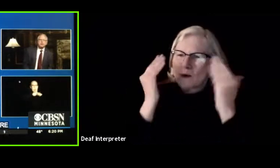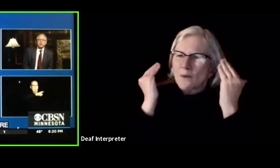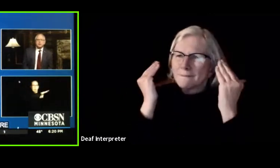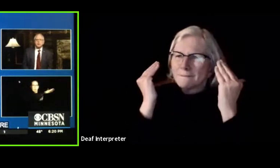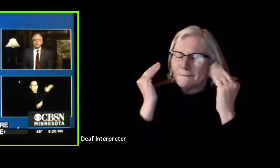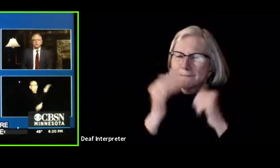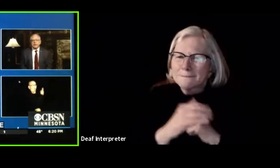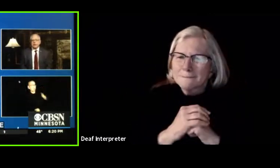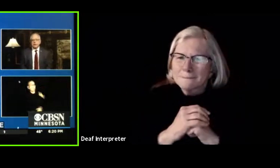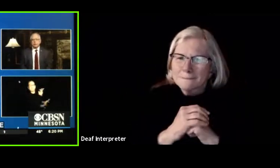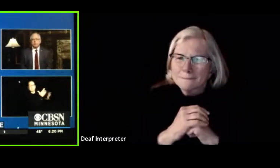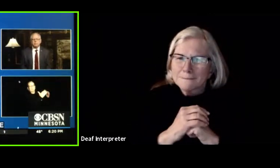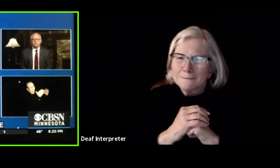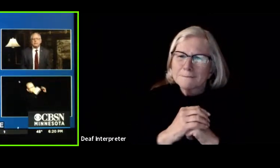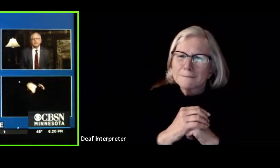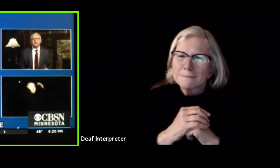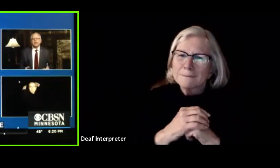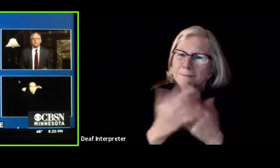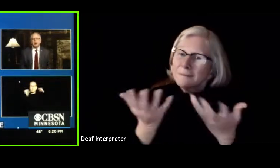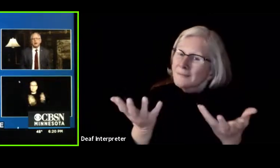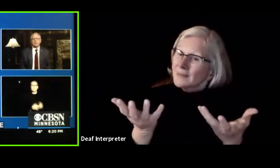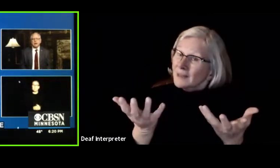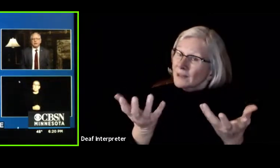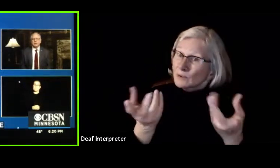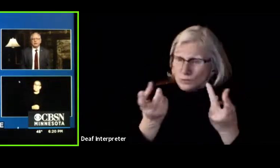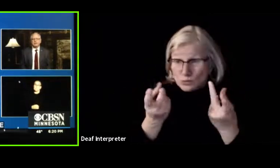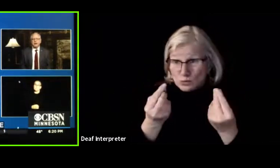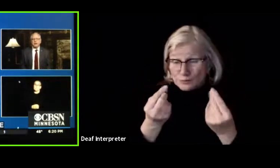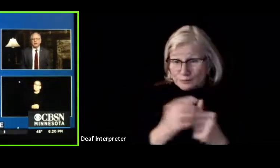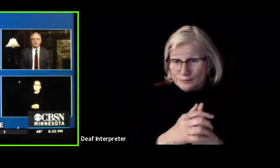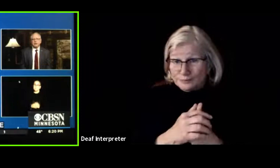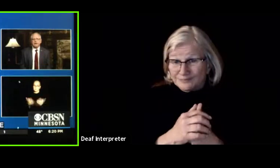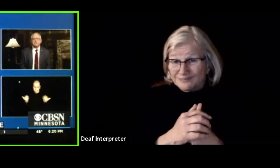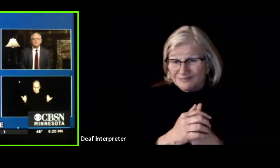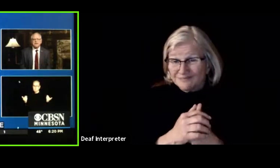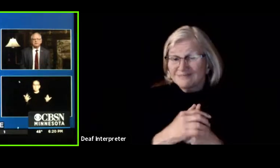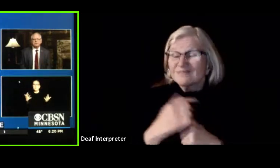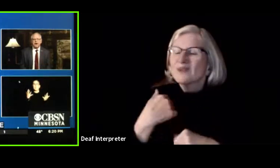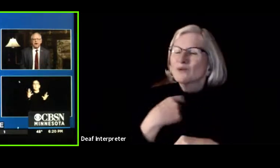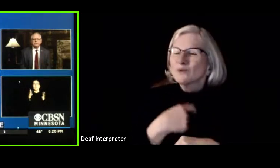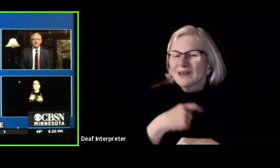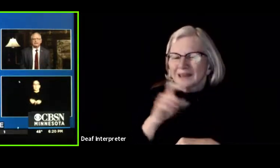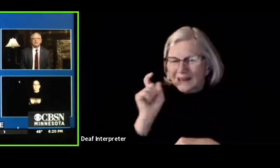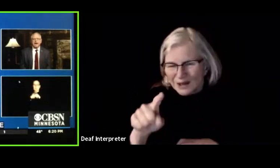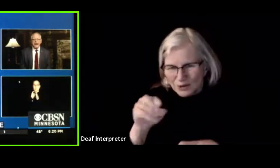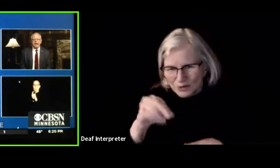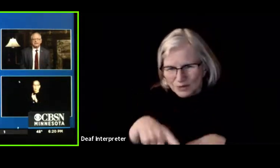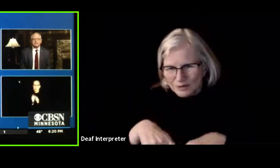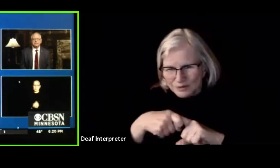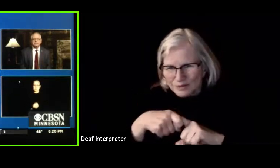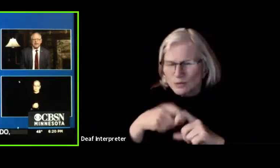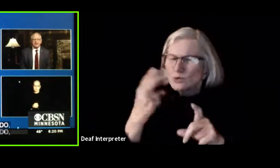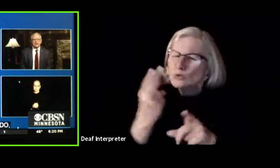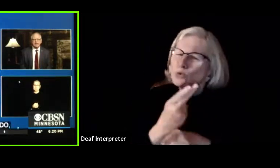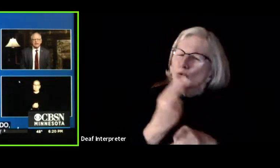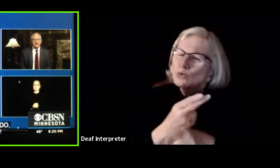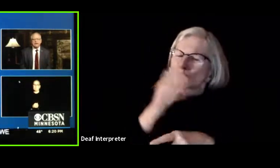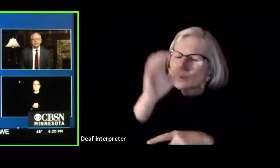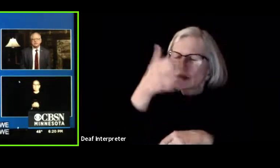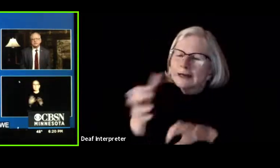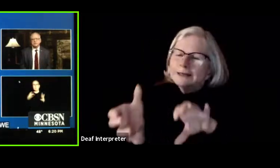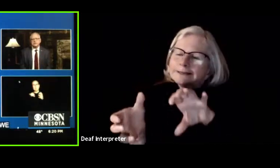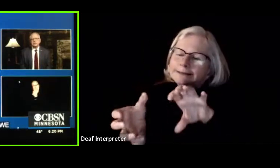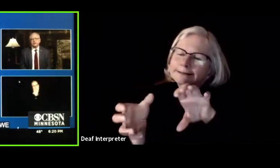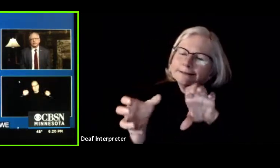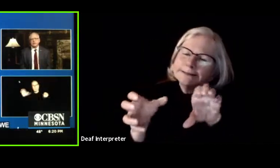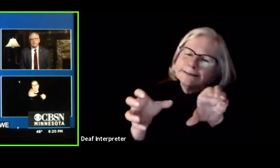So here's what we need to do. We need to take a pause, and we use dials, and we've saved lives, and you've asked and been sacrificed. And just